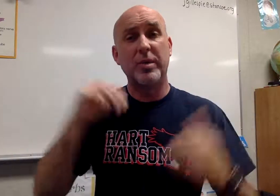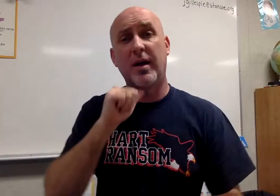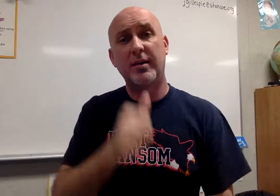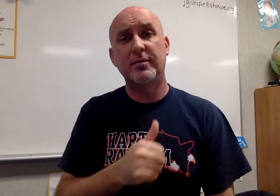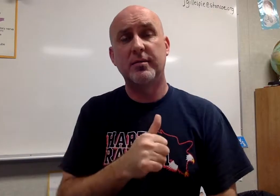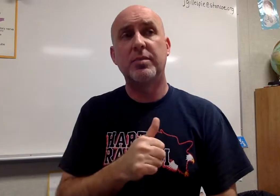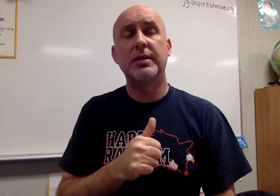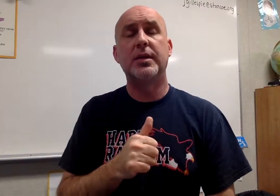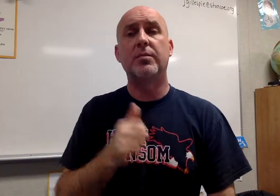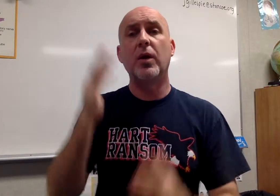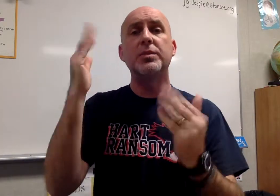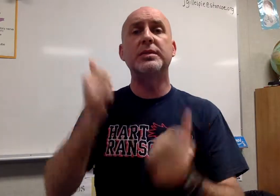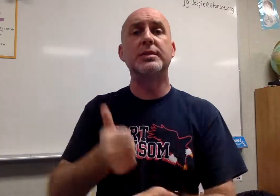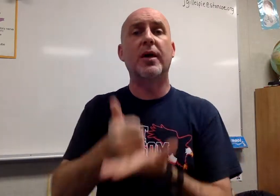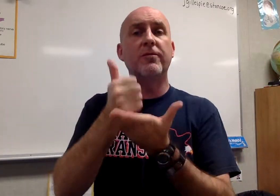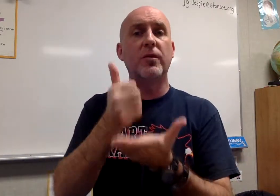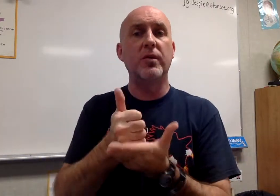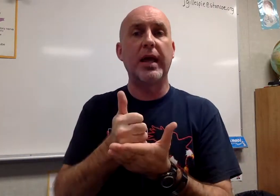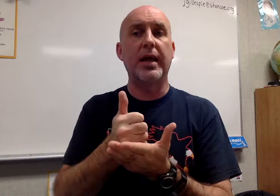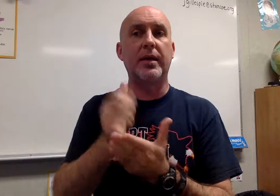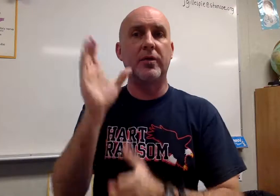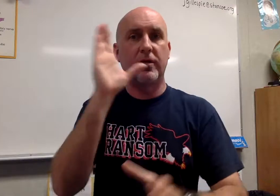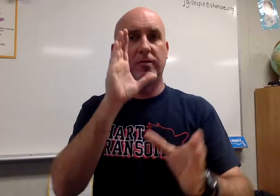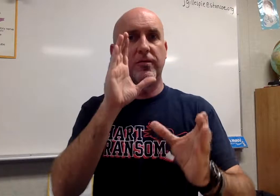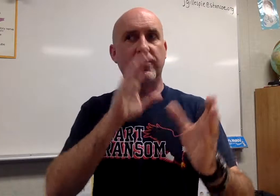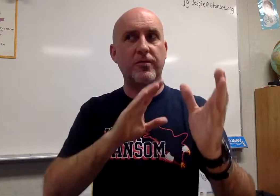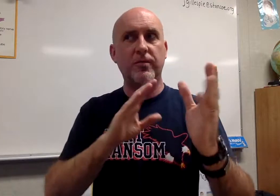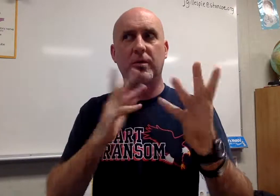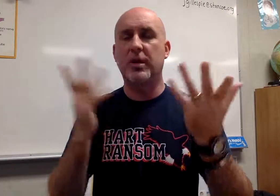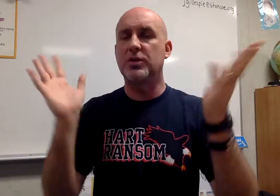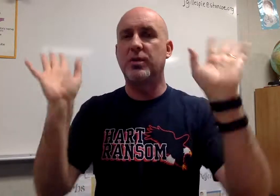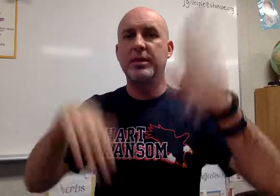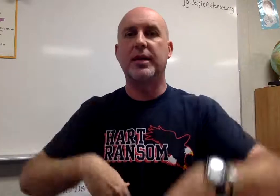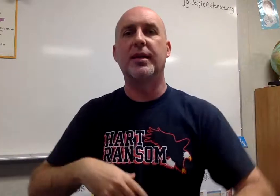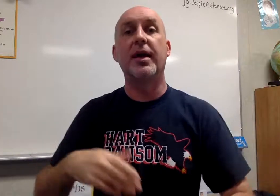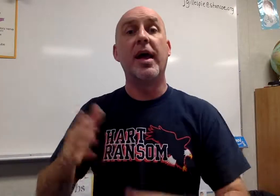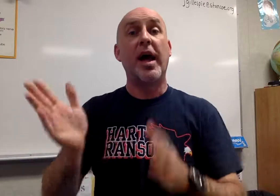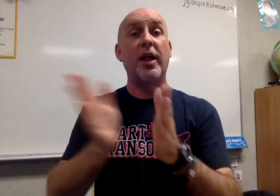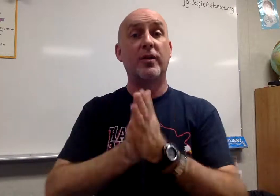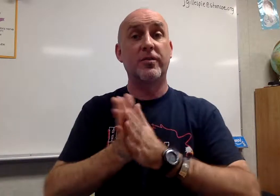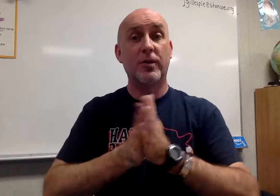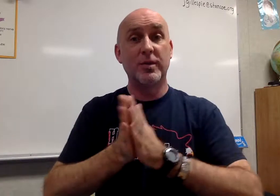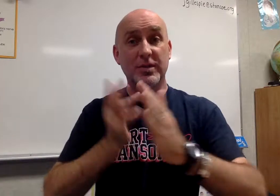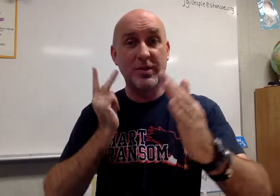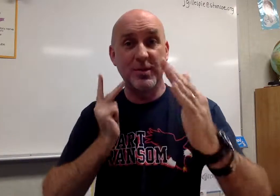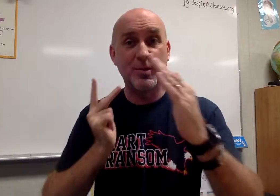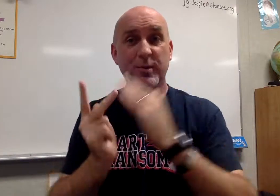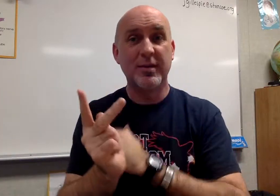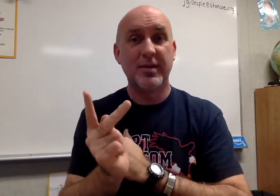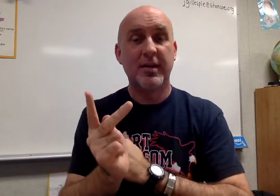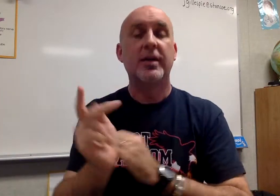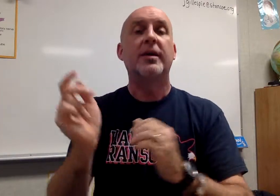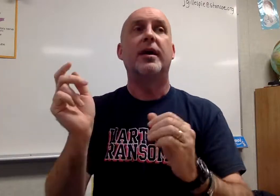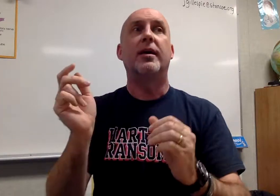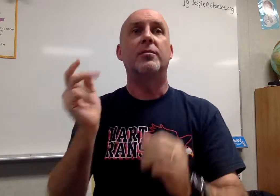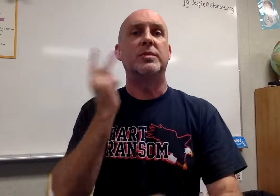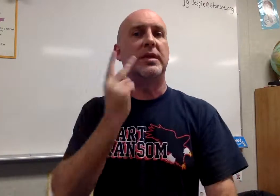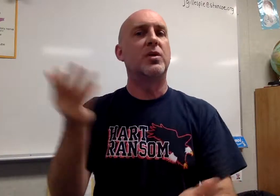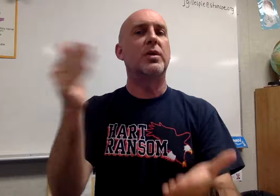not. But I hope this is helpful, and oh gosh, what am I signing? I look forward to seeing you